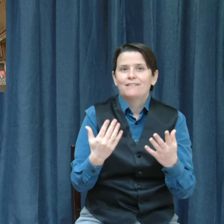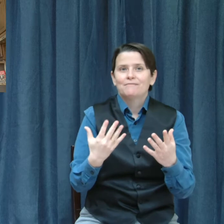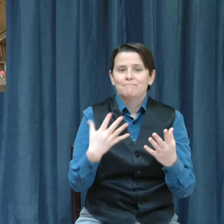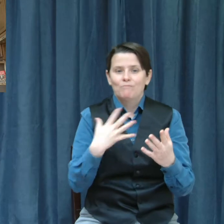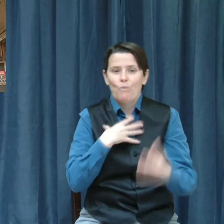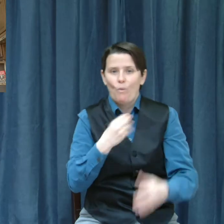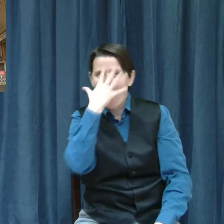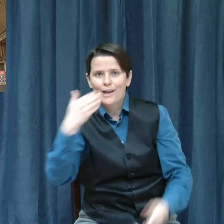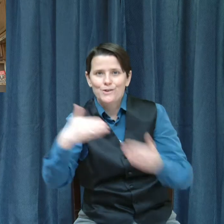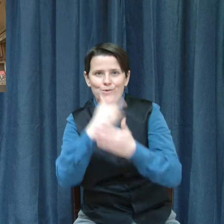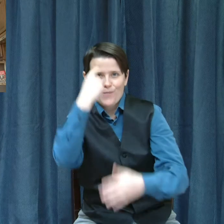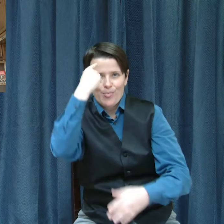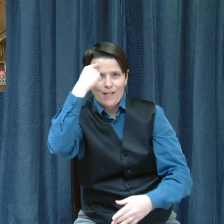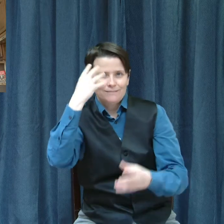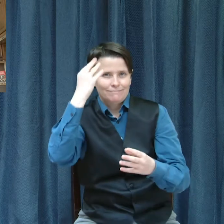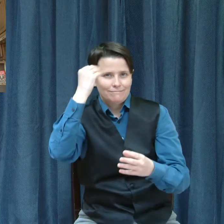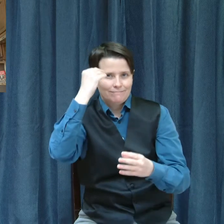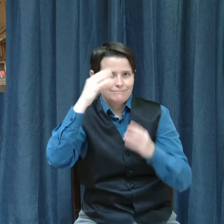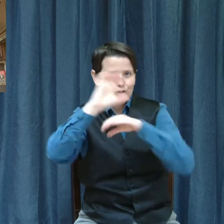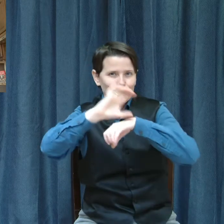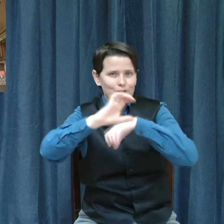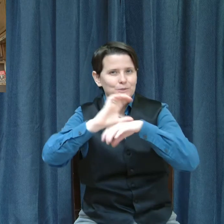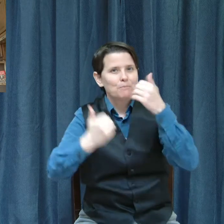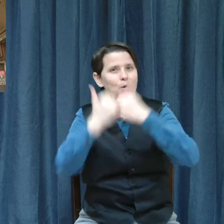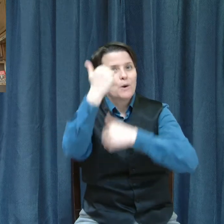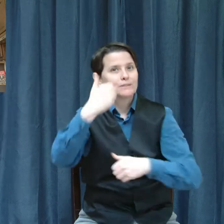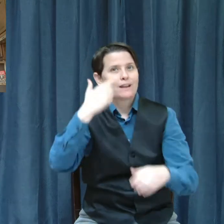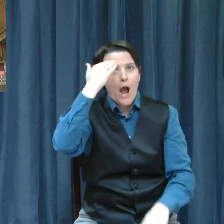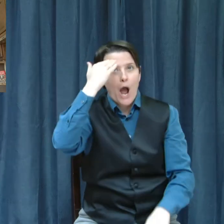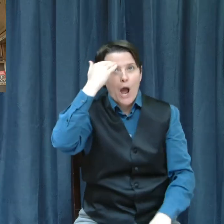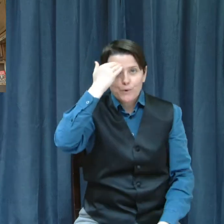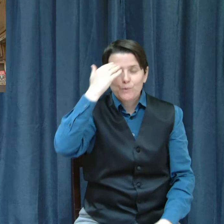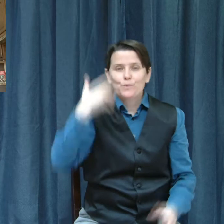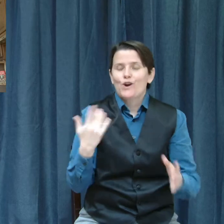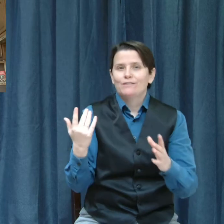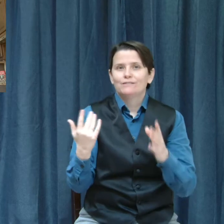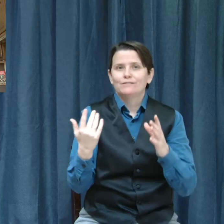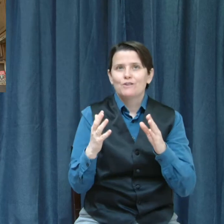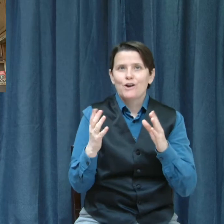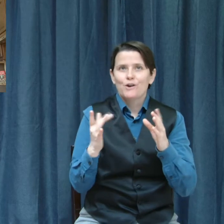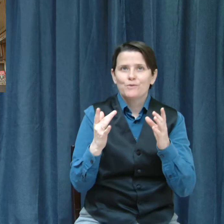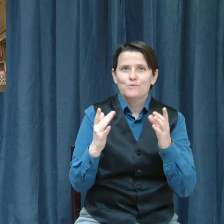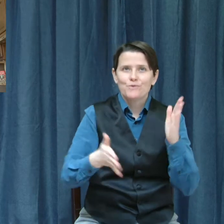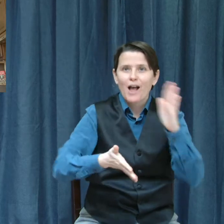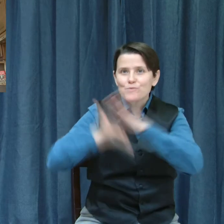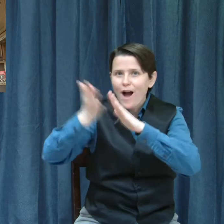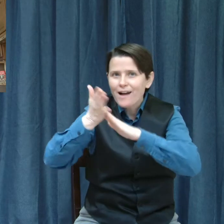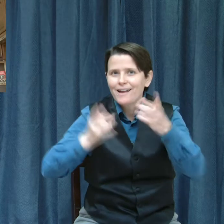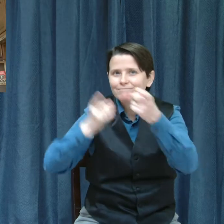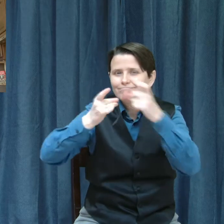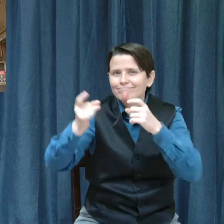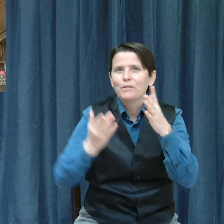were run and mostly attended by African Americans. Yeah, I had no idea until